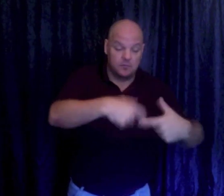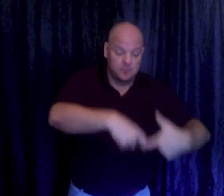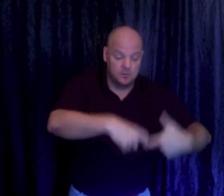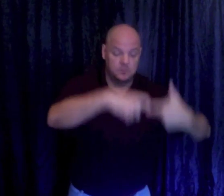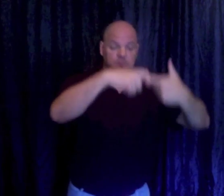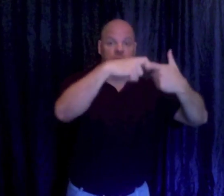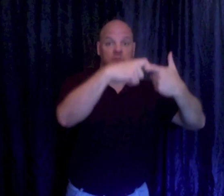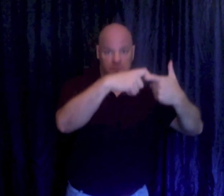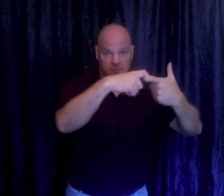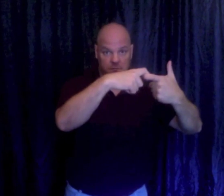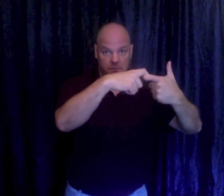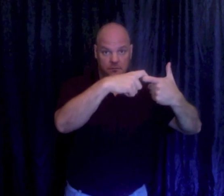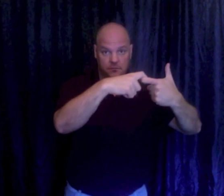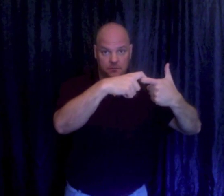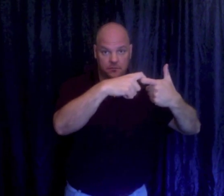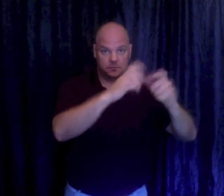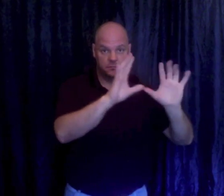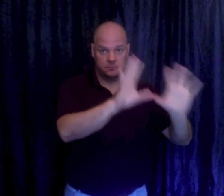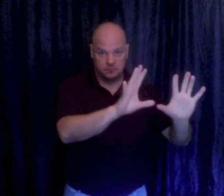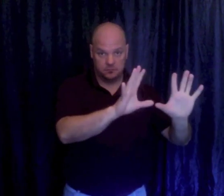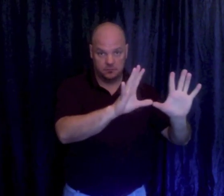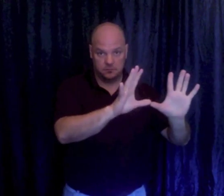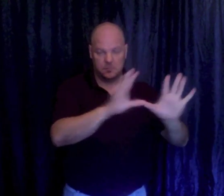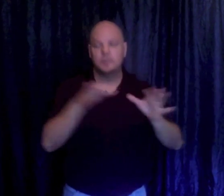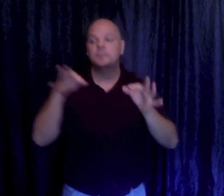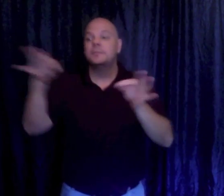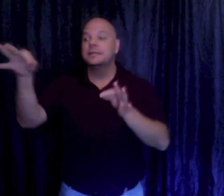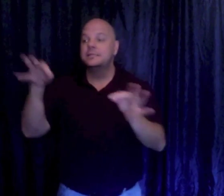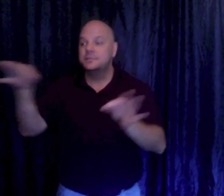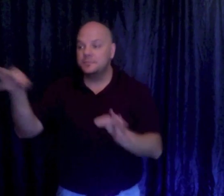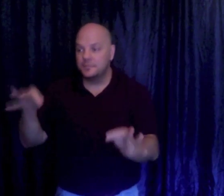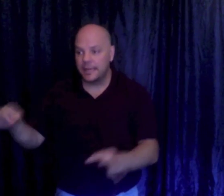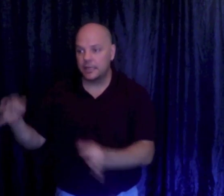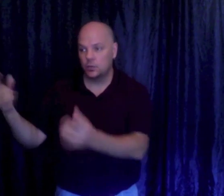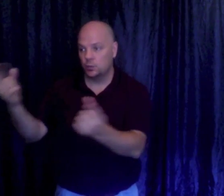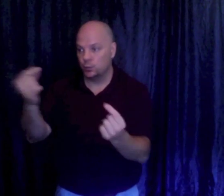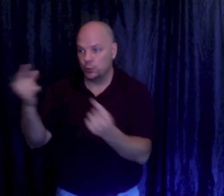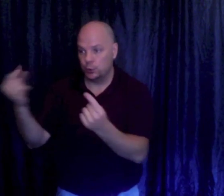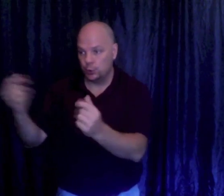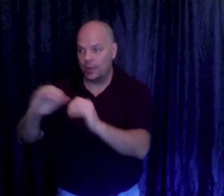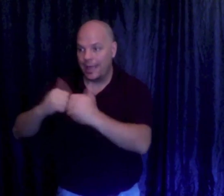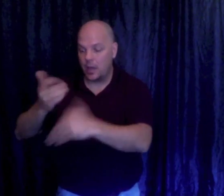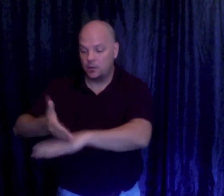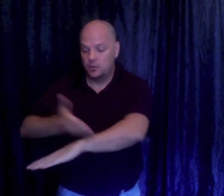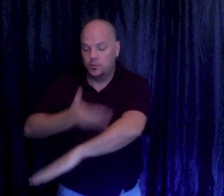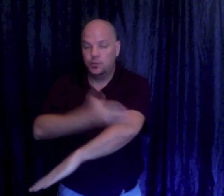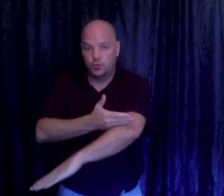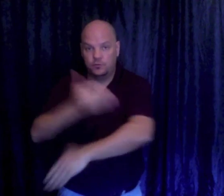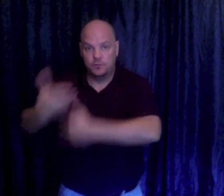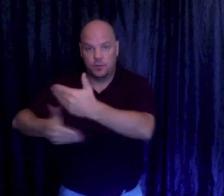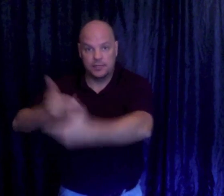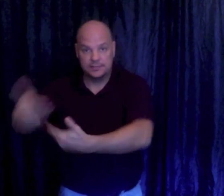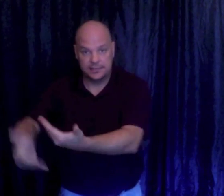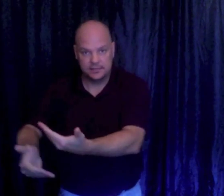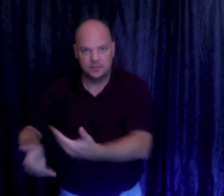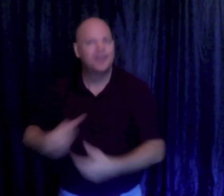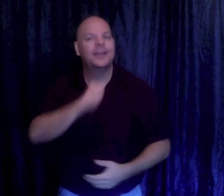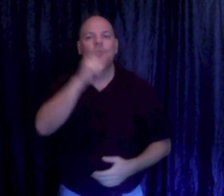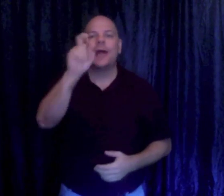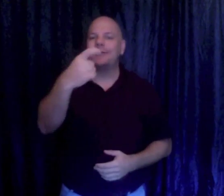interpreting, and let me explain to you how to make it better. So you don't even need to say that. You could say, in a